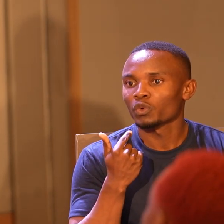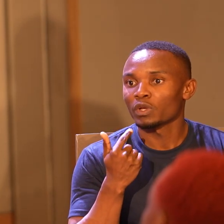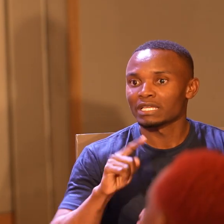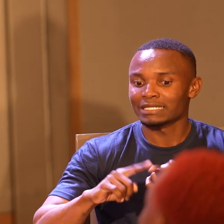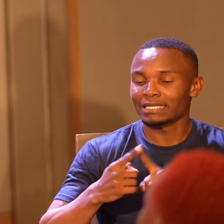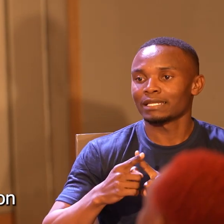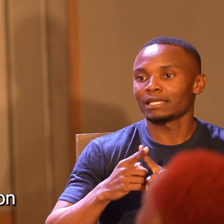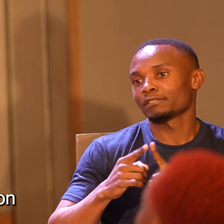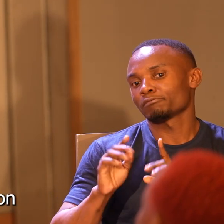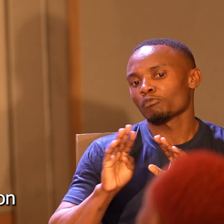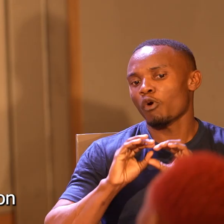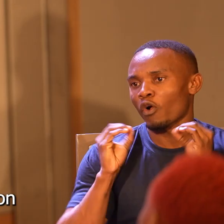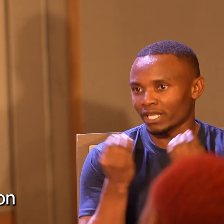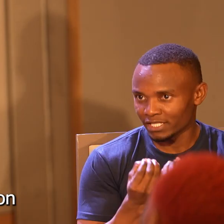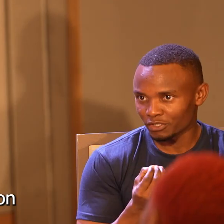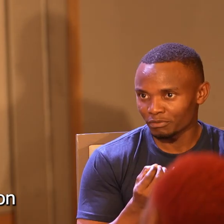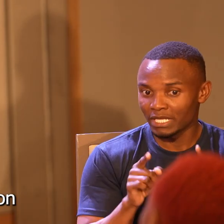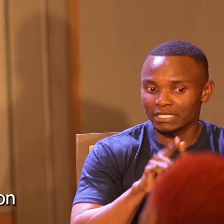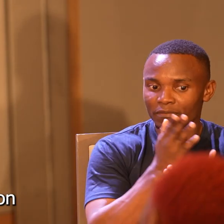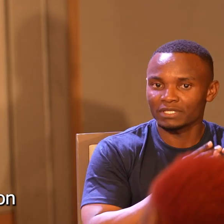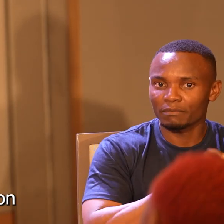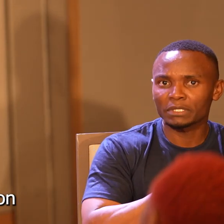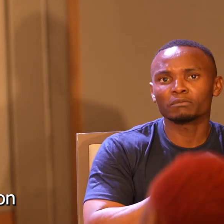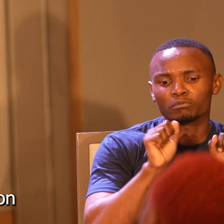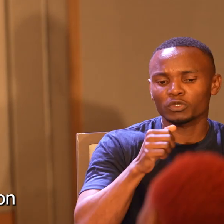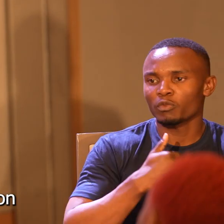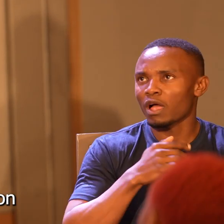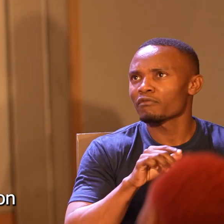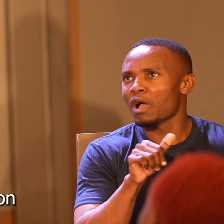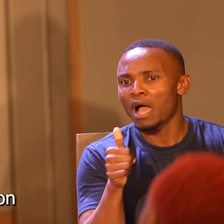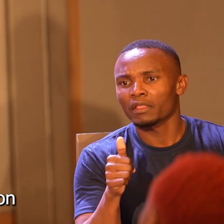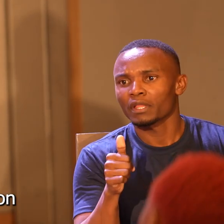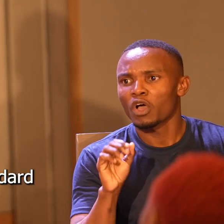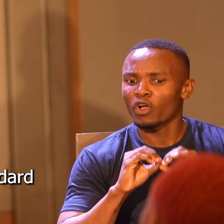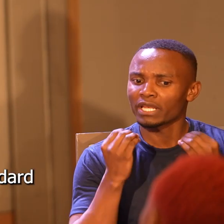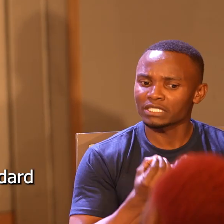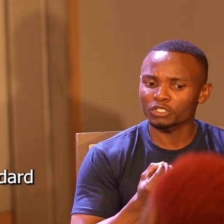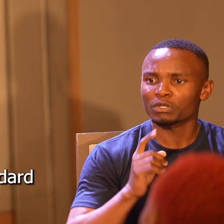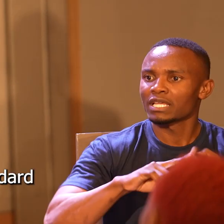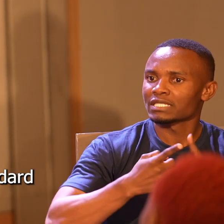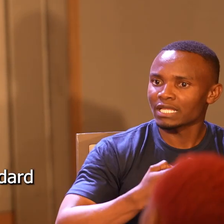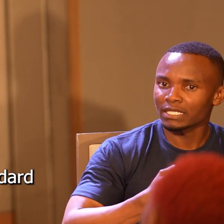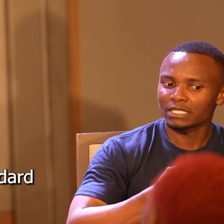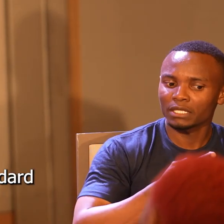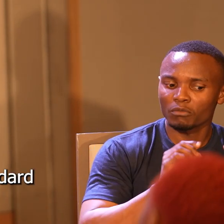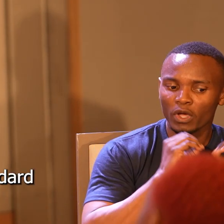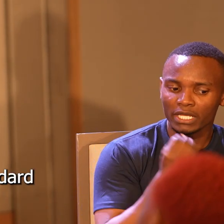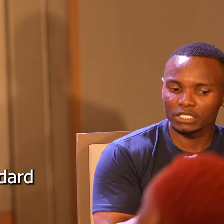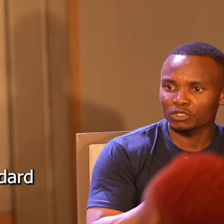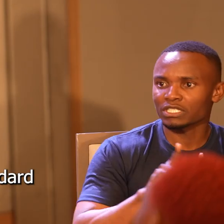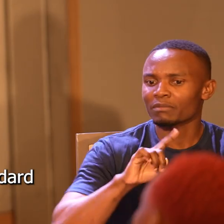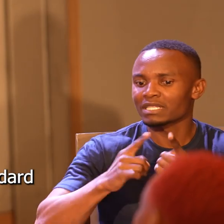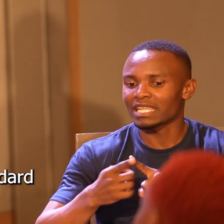standards bodies. In some cases, we might have other entities called standard setting organizations and